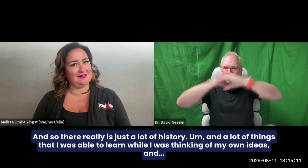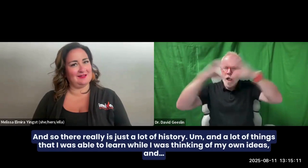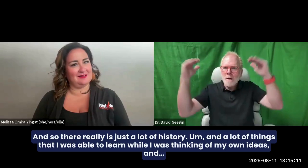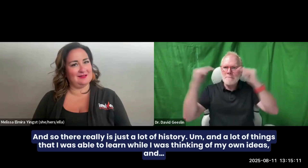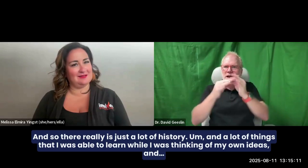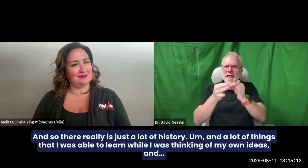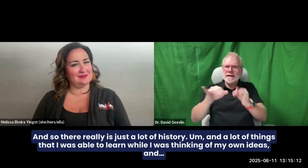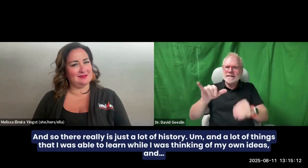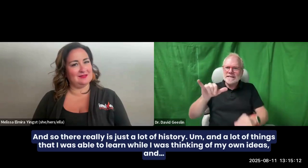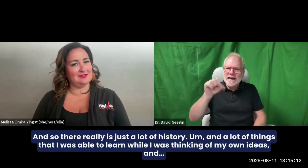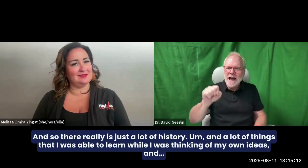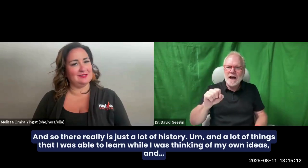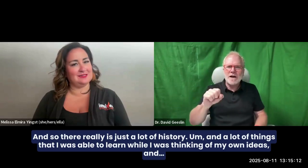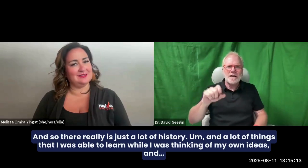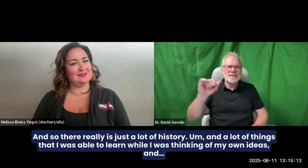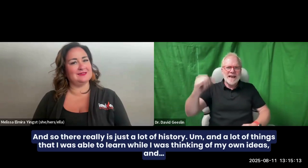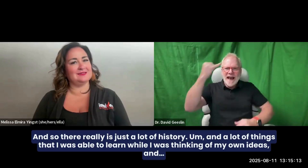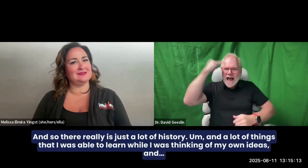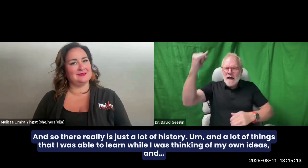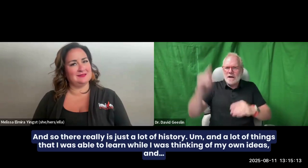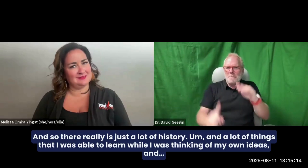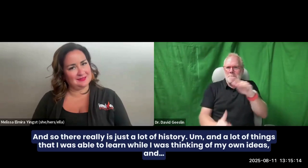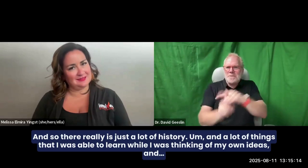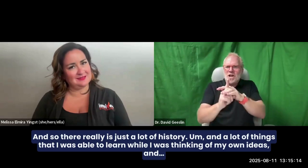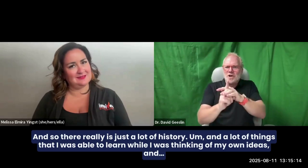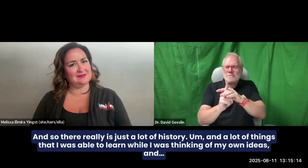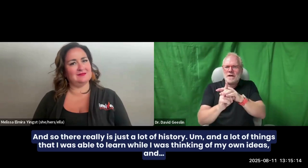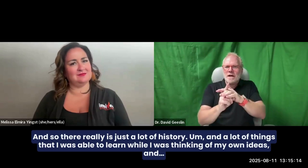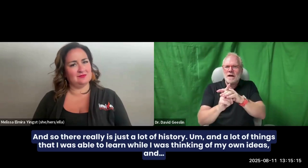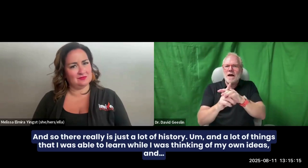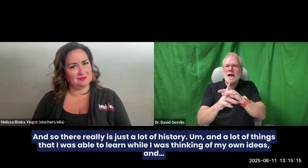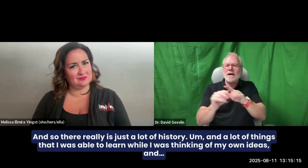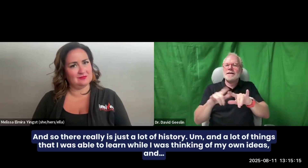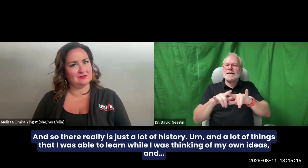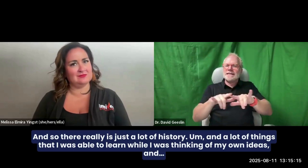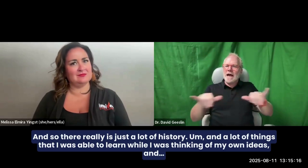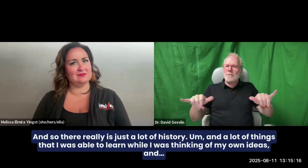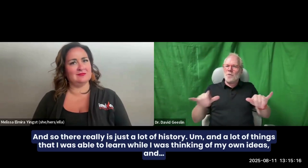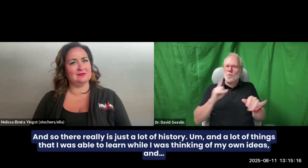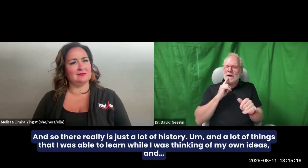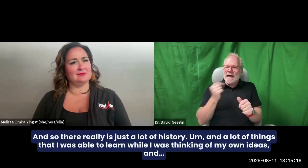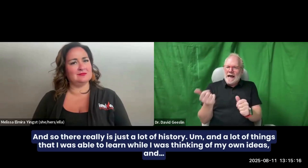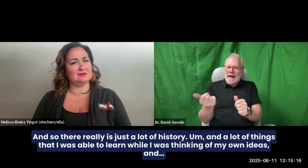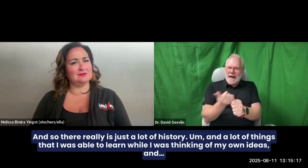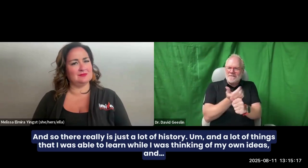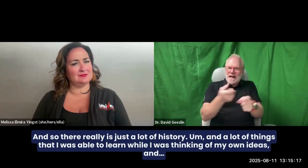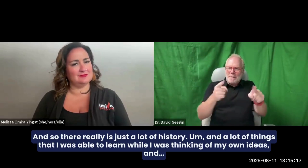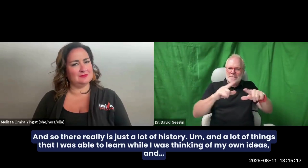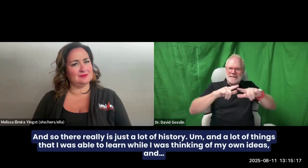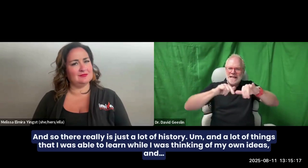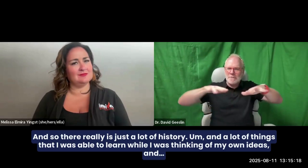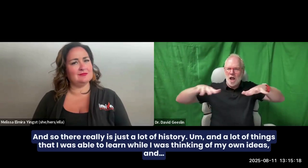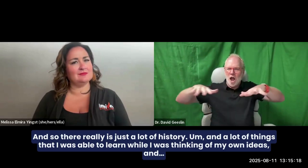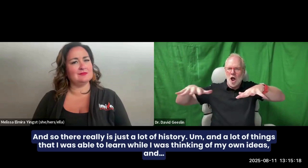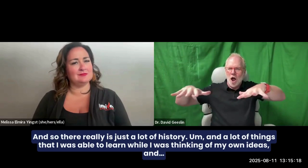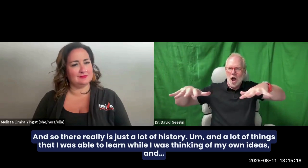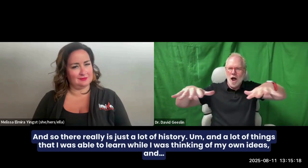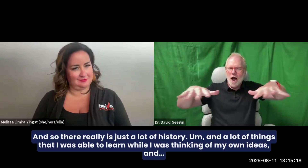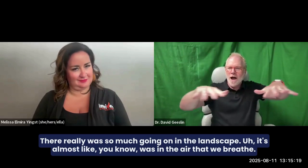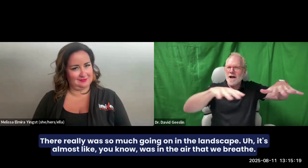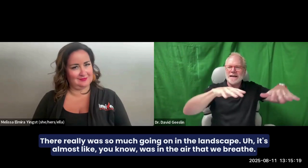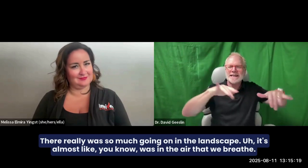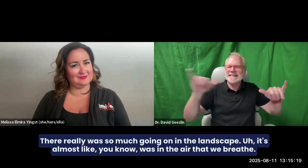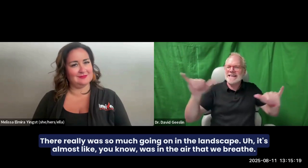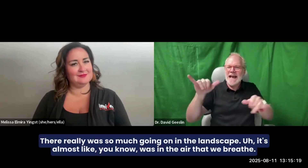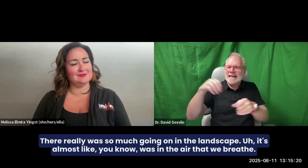States. And so there really is just a lot of history and a lot of things that I was able to learn while I was thinking of my own ideas.